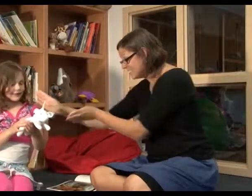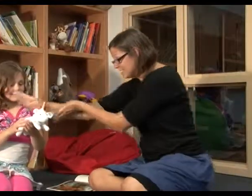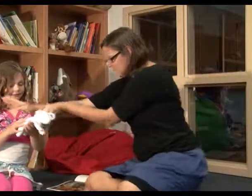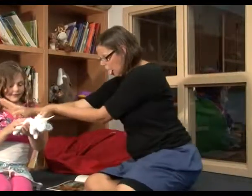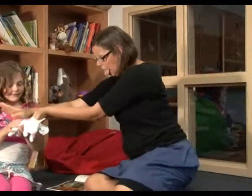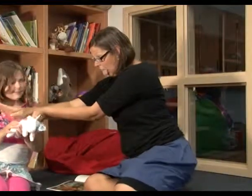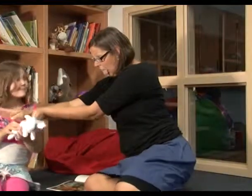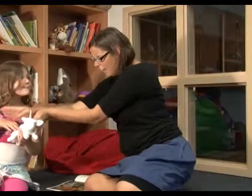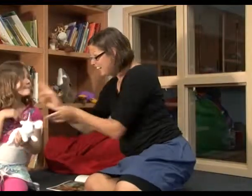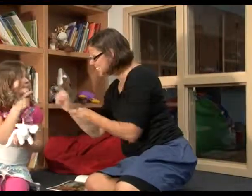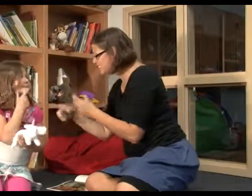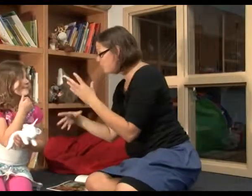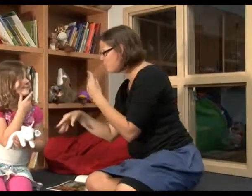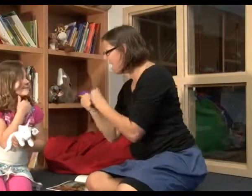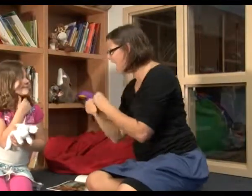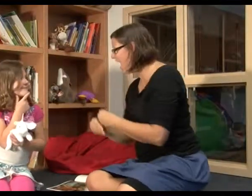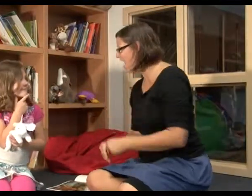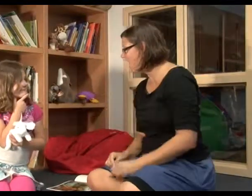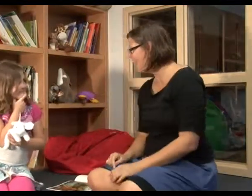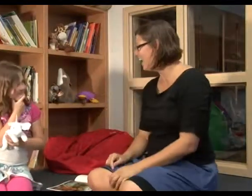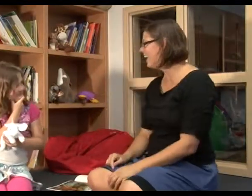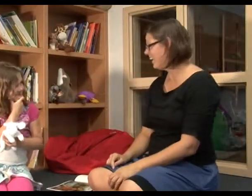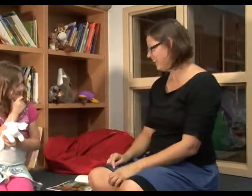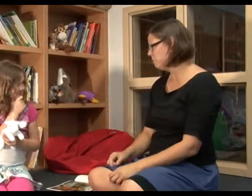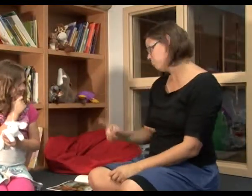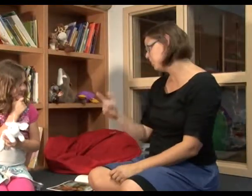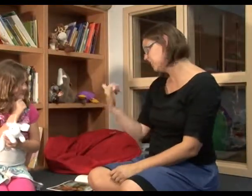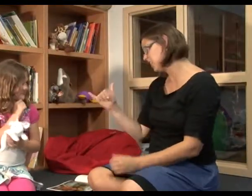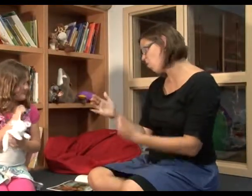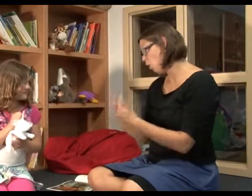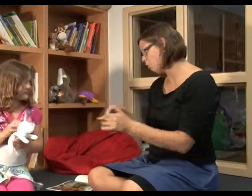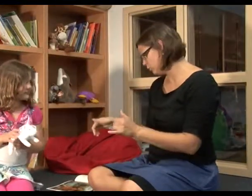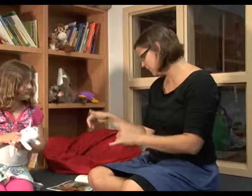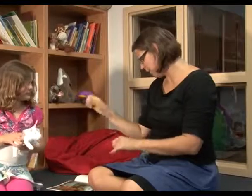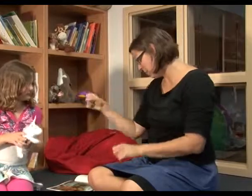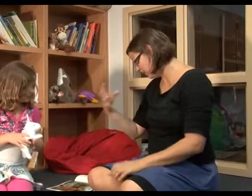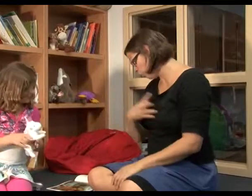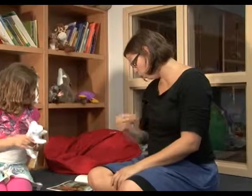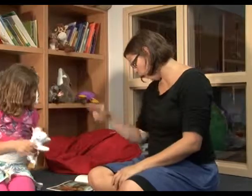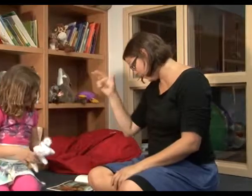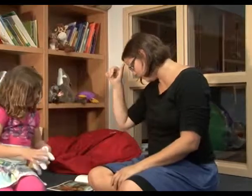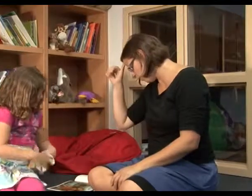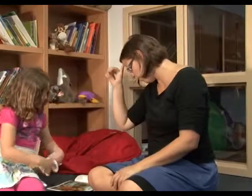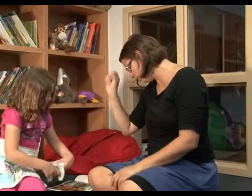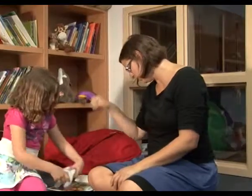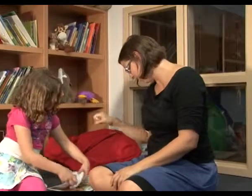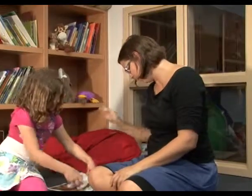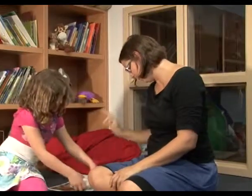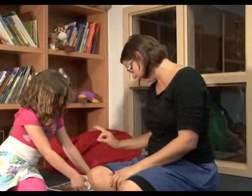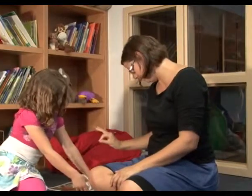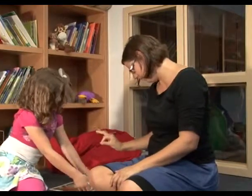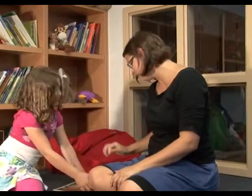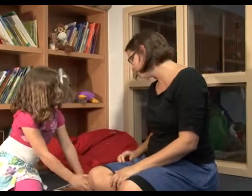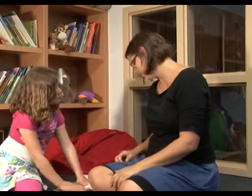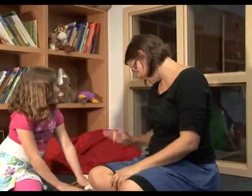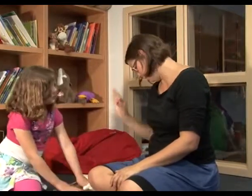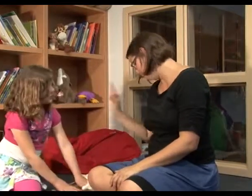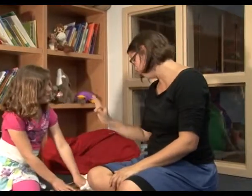You want to add some wings to this horse? Let's think about it. But it's still going to be a white horse. It's similar,